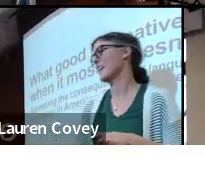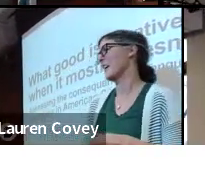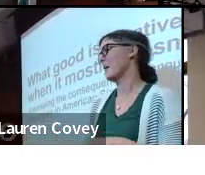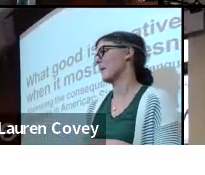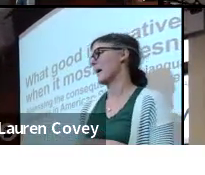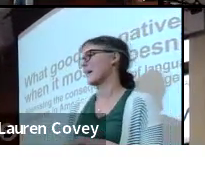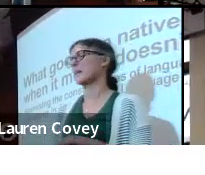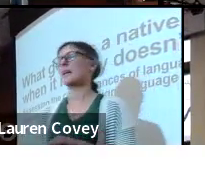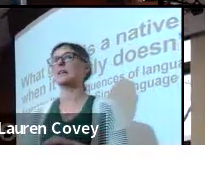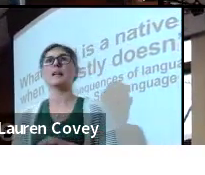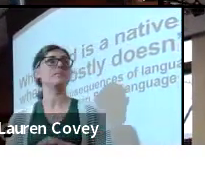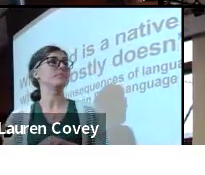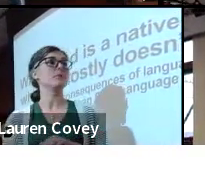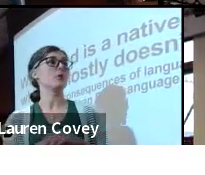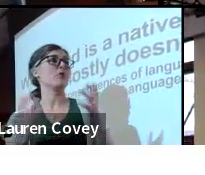for that.